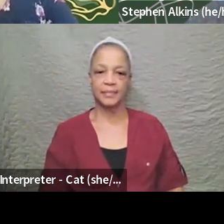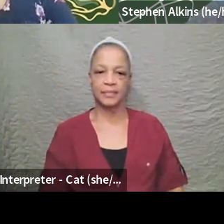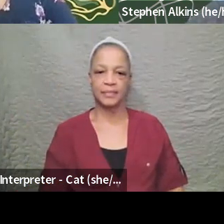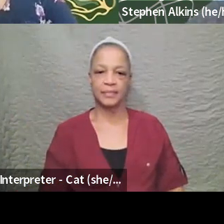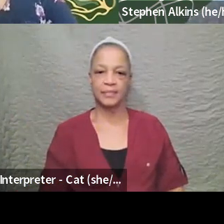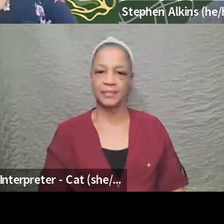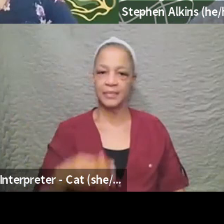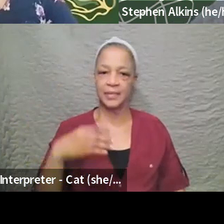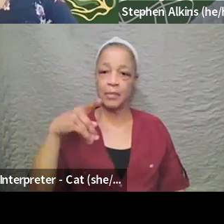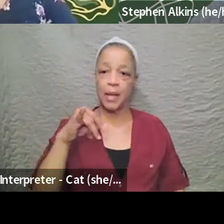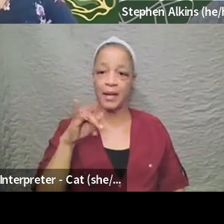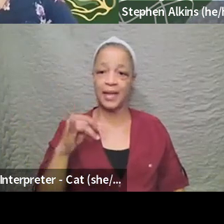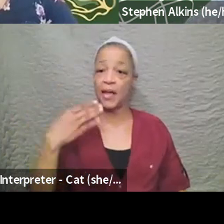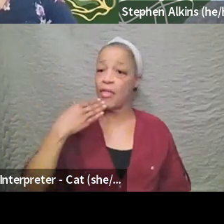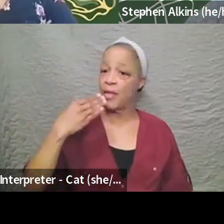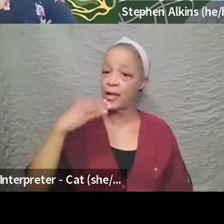Thank you, Stephen.